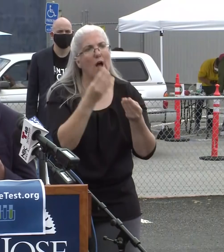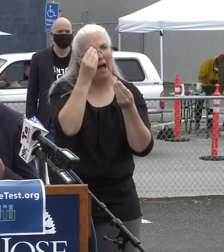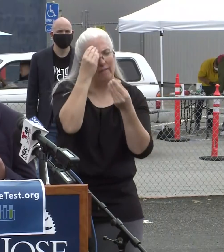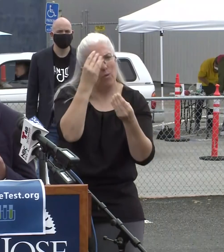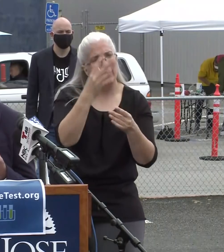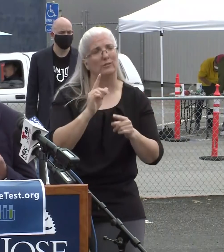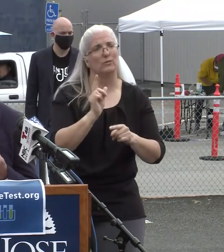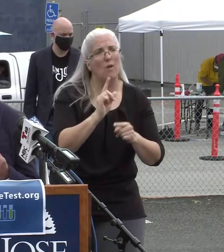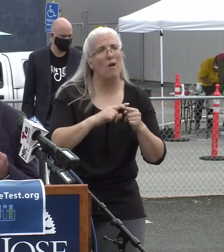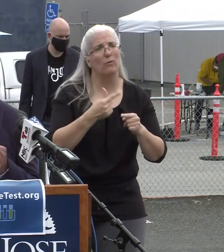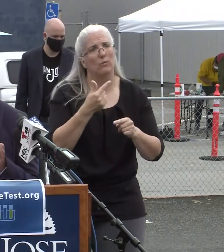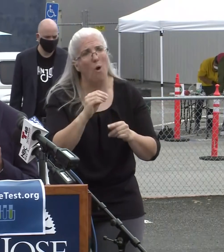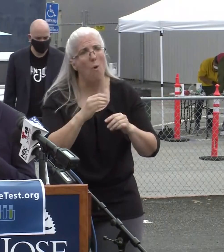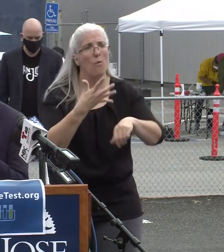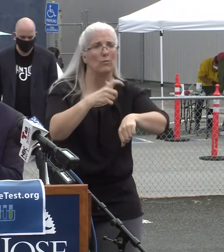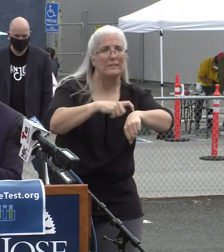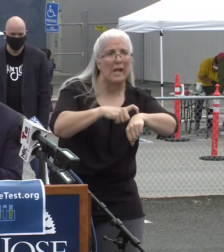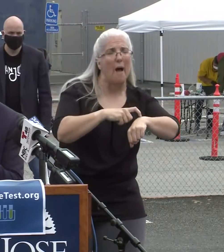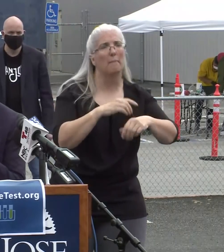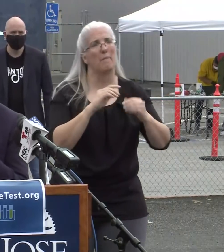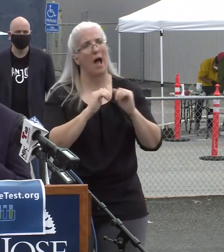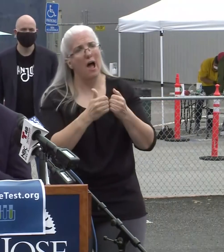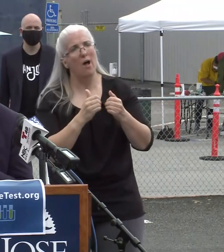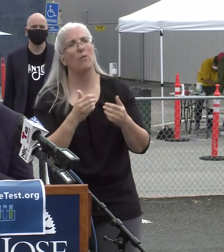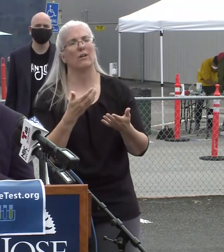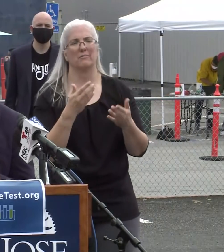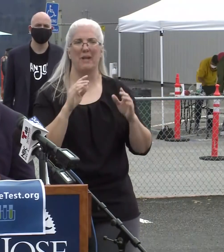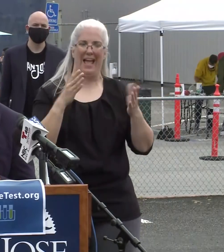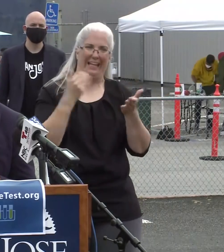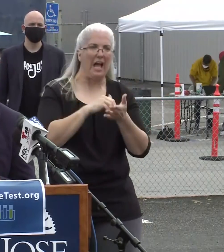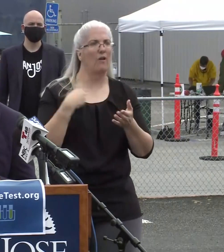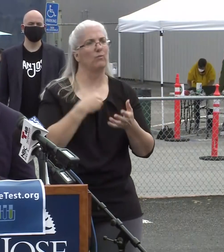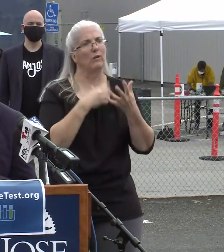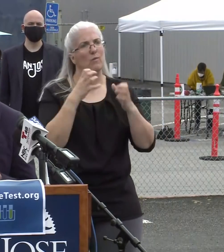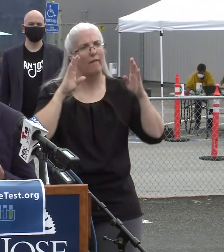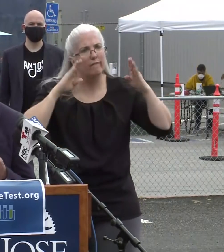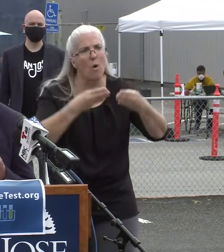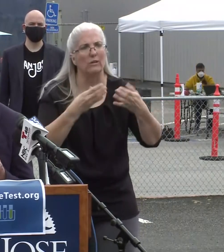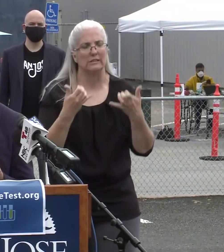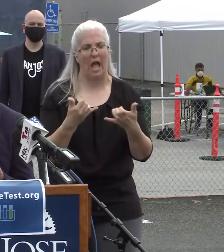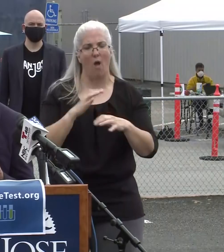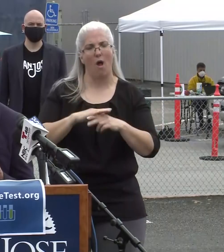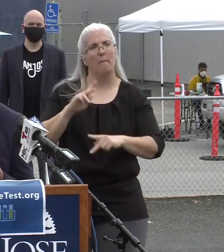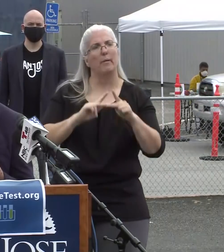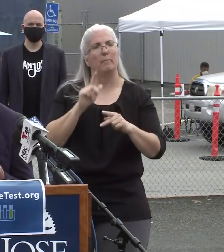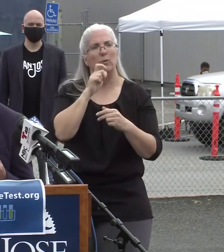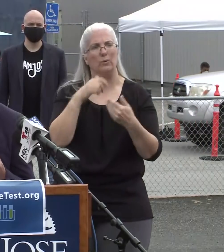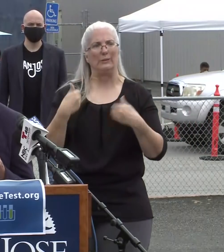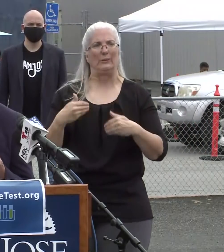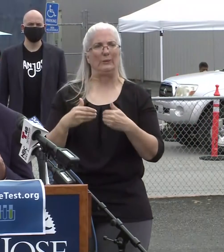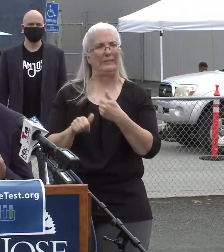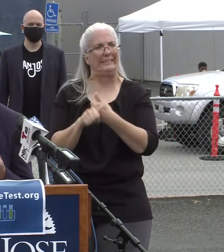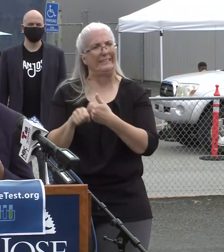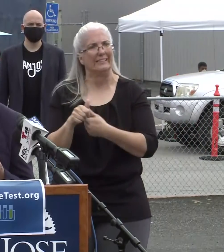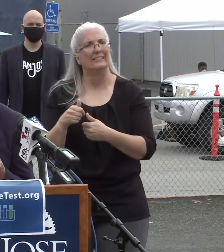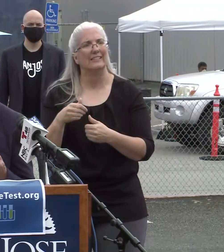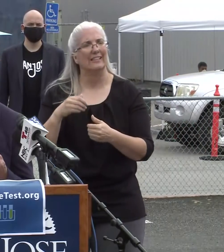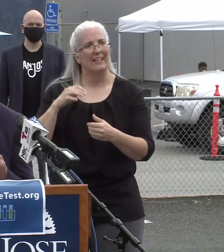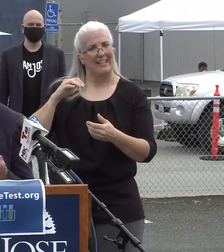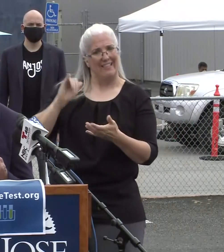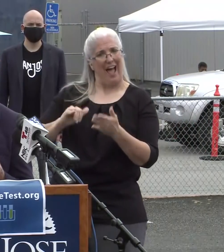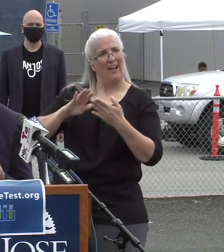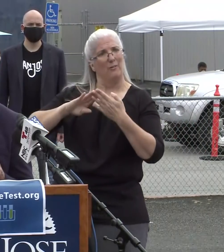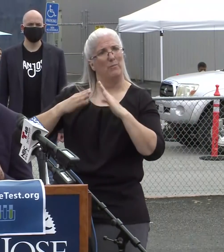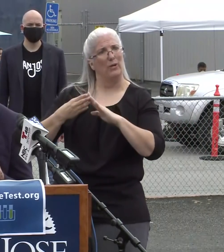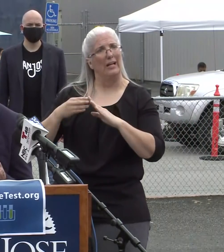tested. So again, focusing now toward the people that are at highest risk. We want the community to, especially those that,